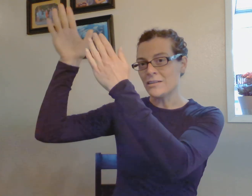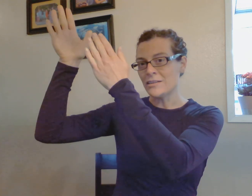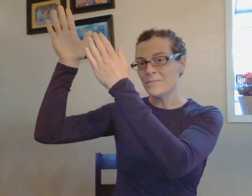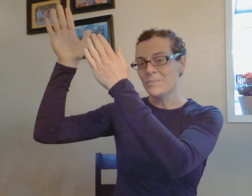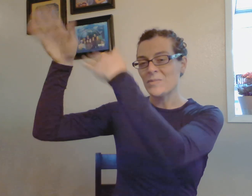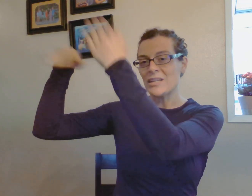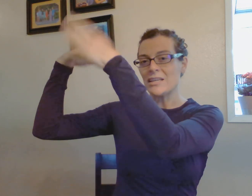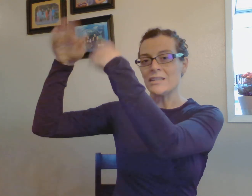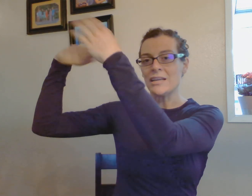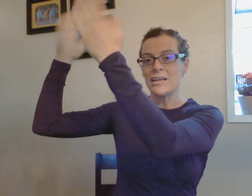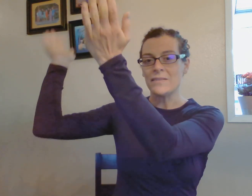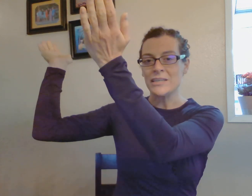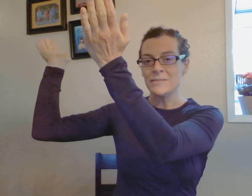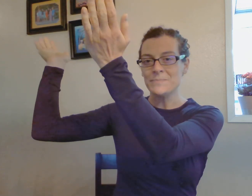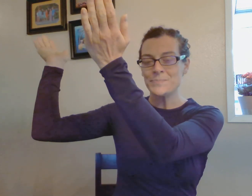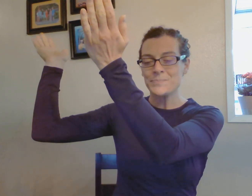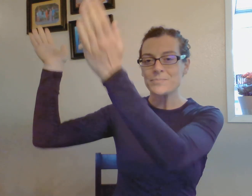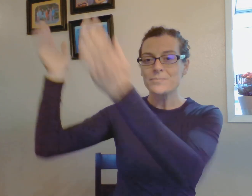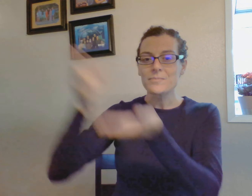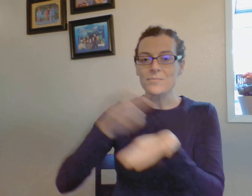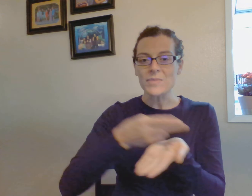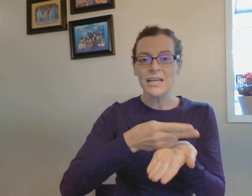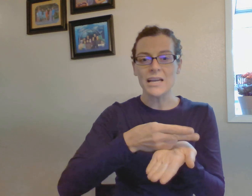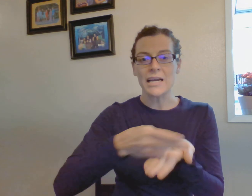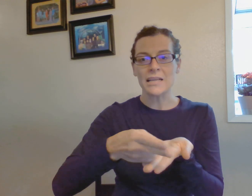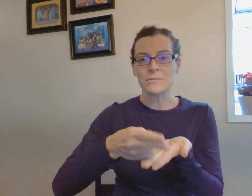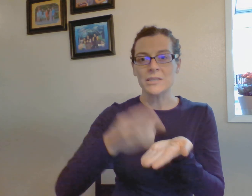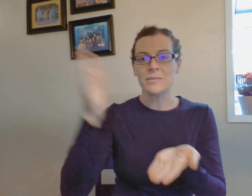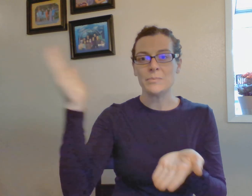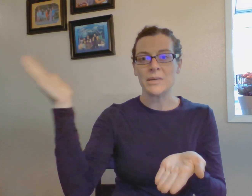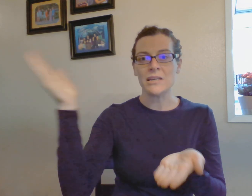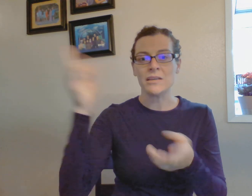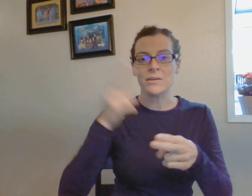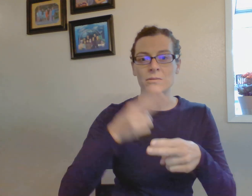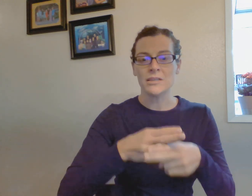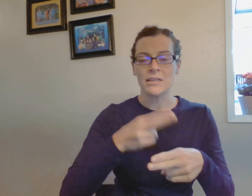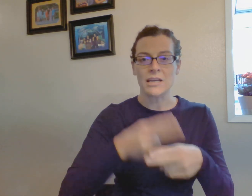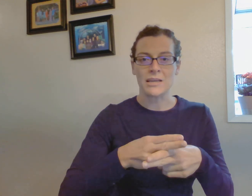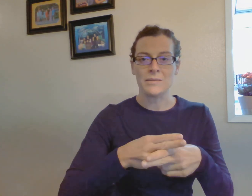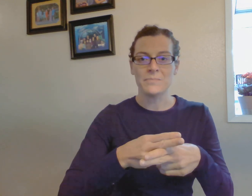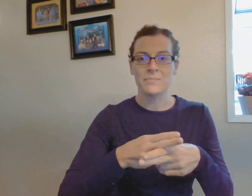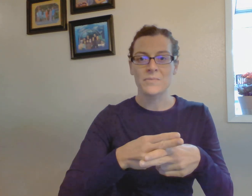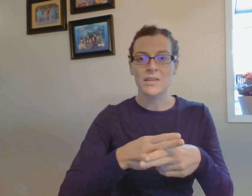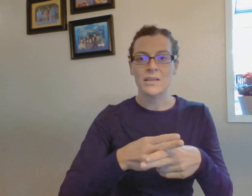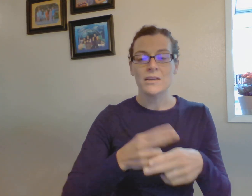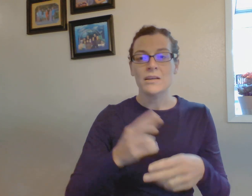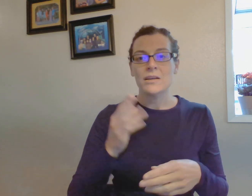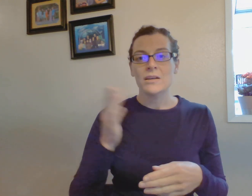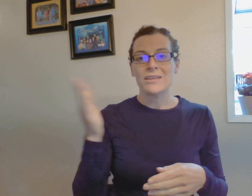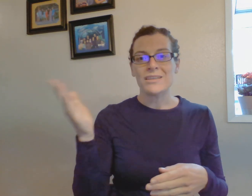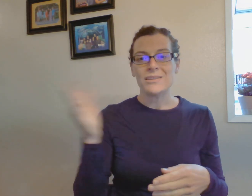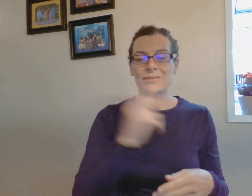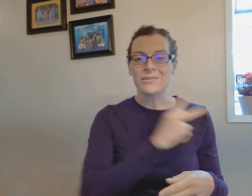in heaven. heaven. Hallowed be your name. Your